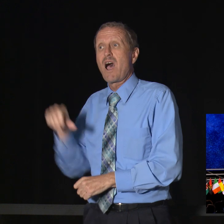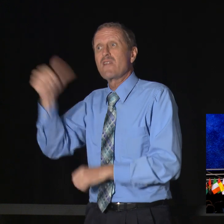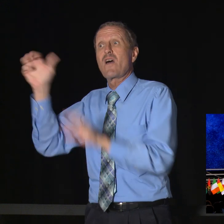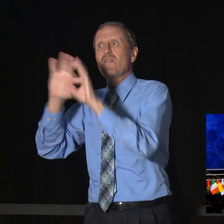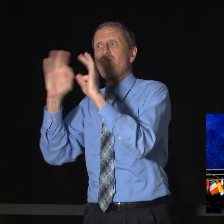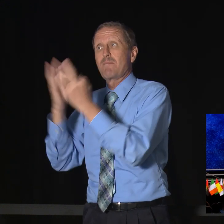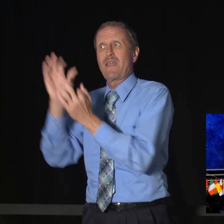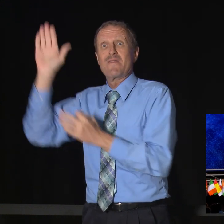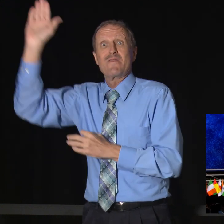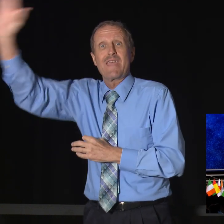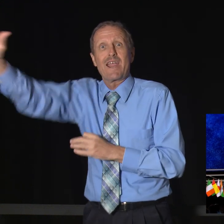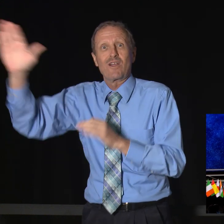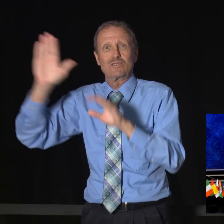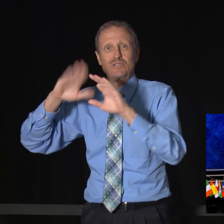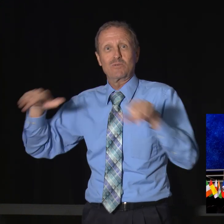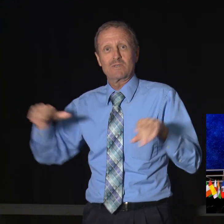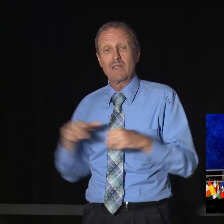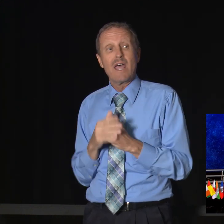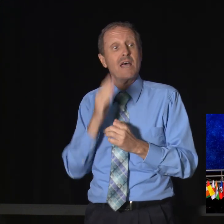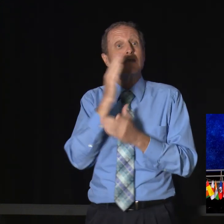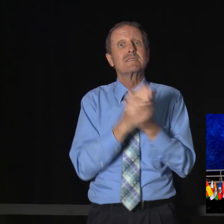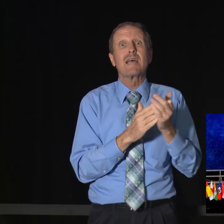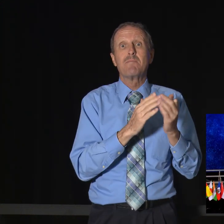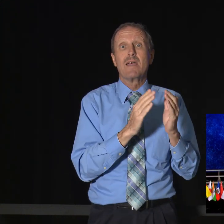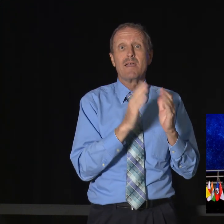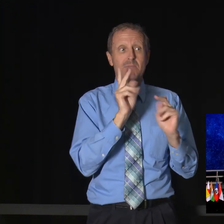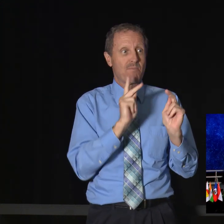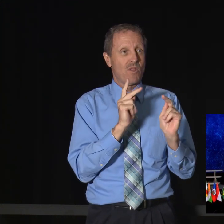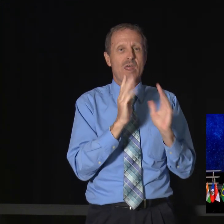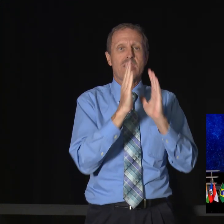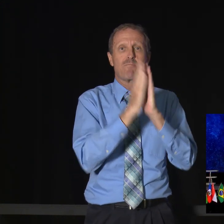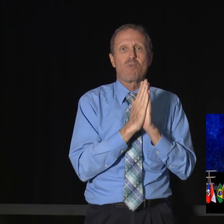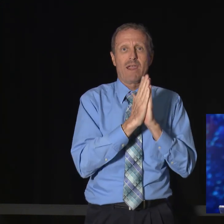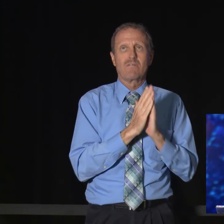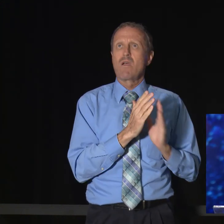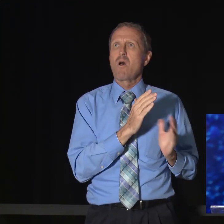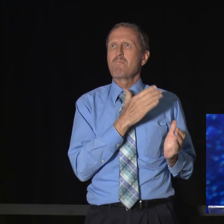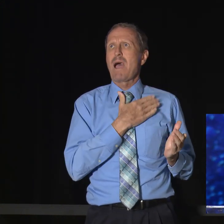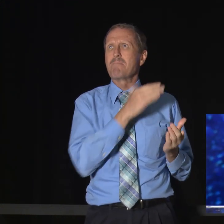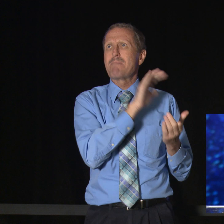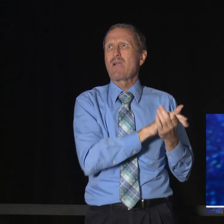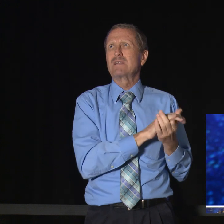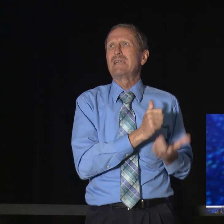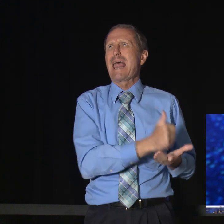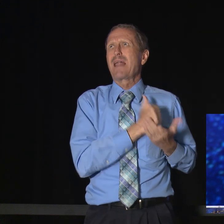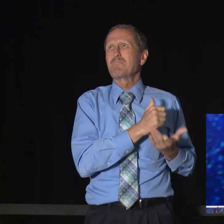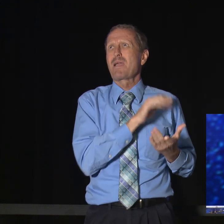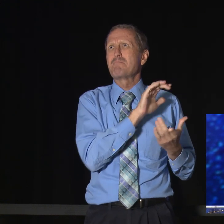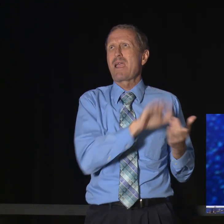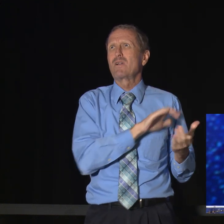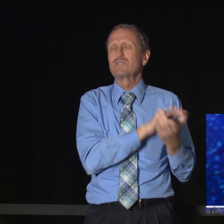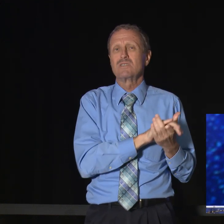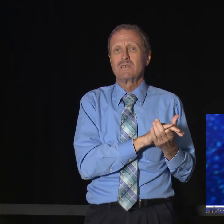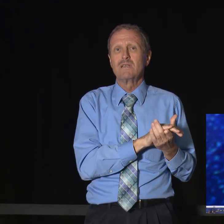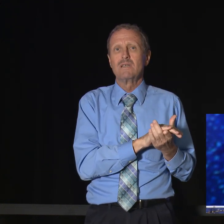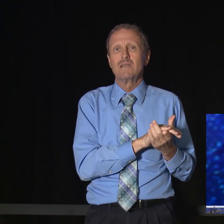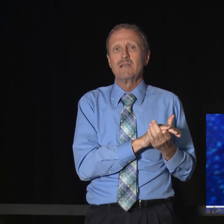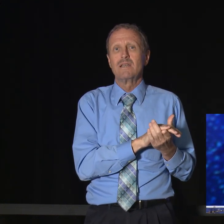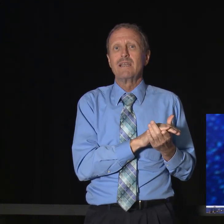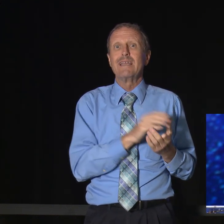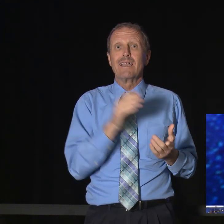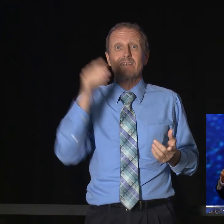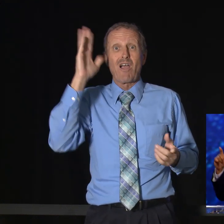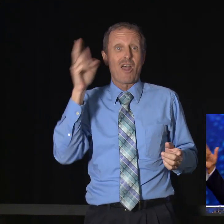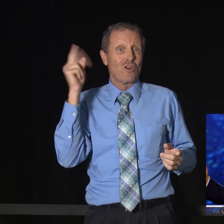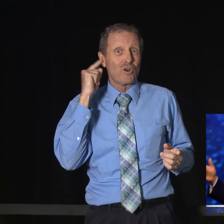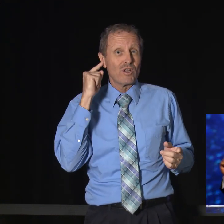There are some who are praying for their marriages. God has heard your prayer. Please him